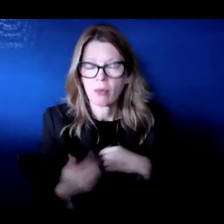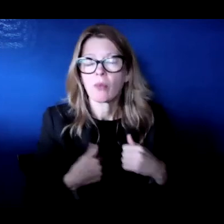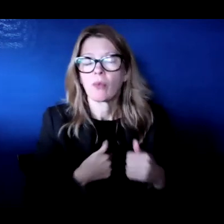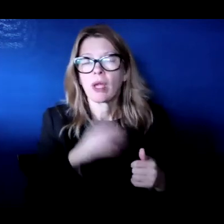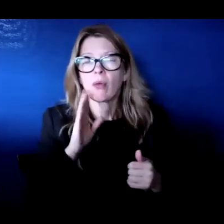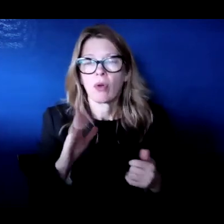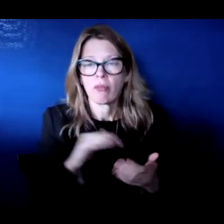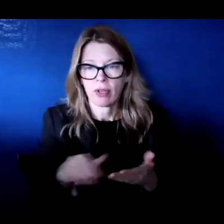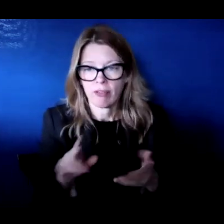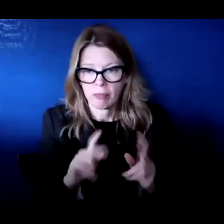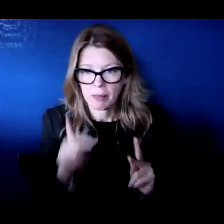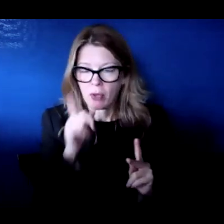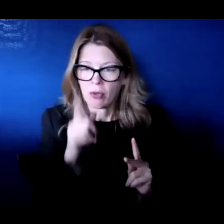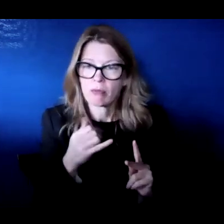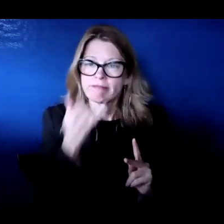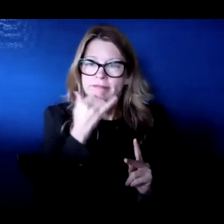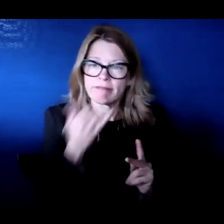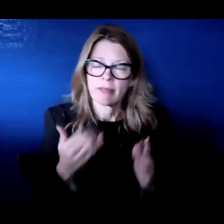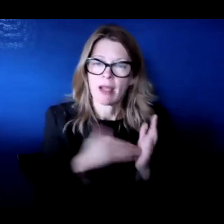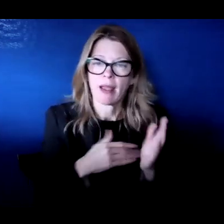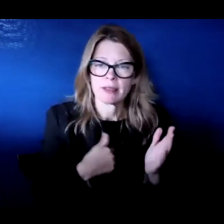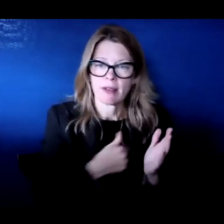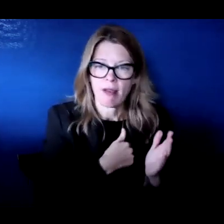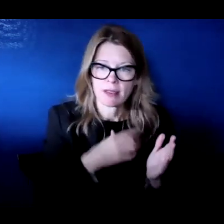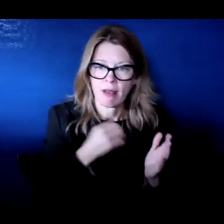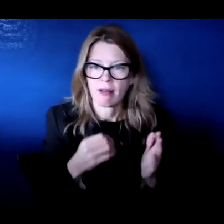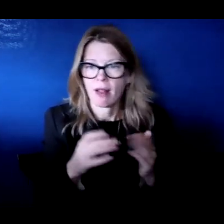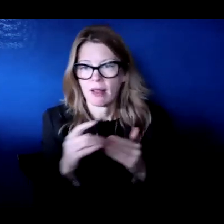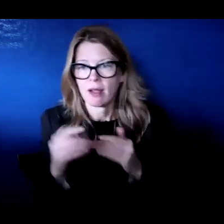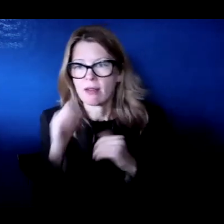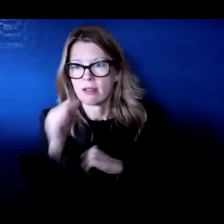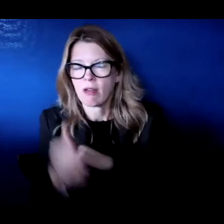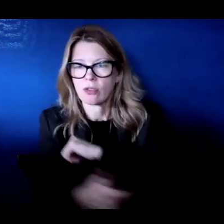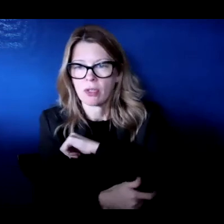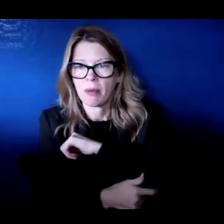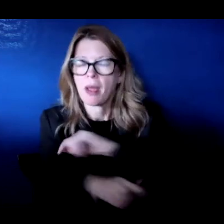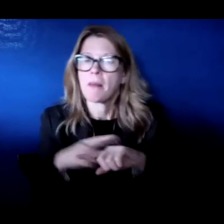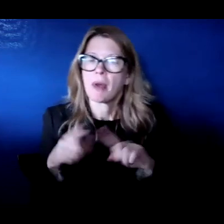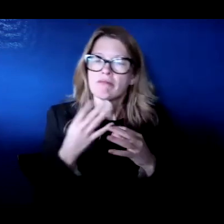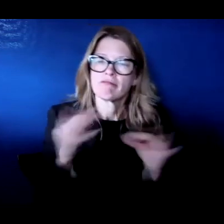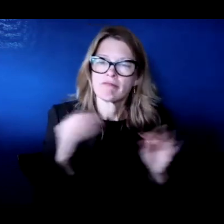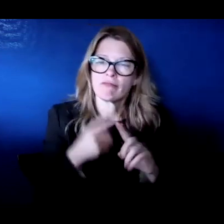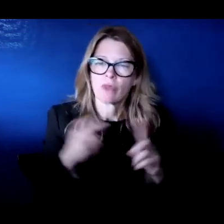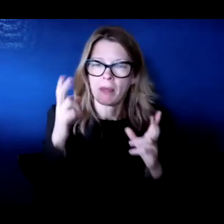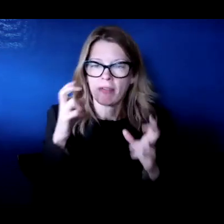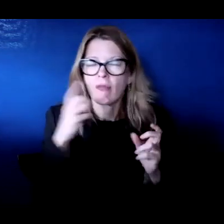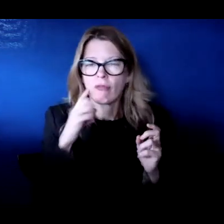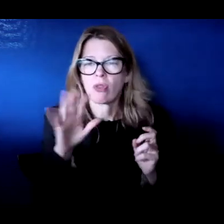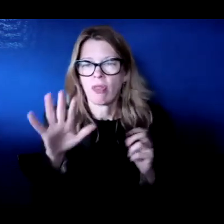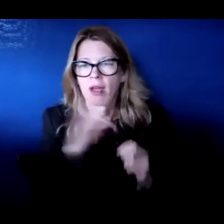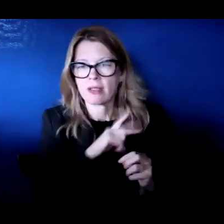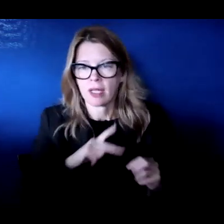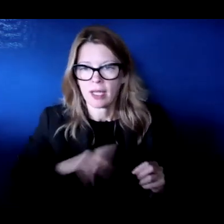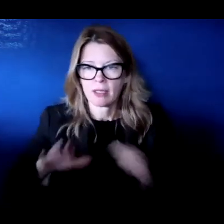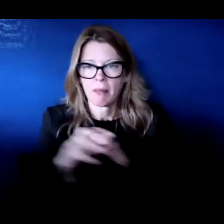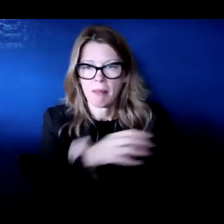trespass against us. And lead us not into temptation, but deliver us from evil. For thine is the kingdom, and the